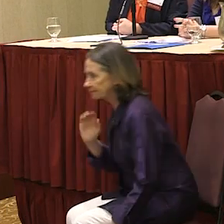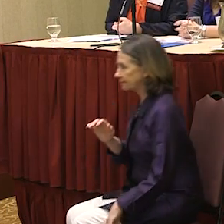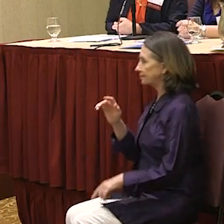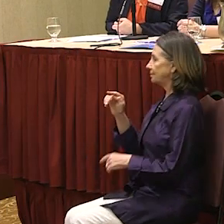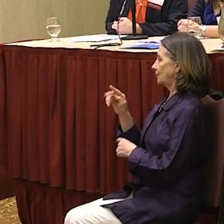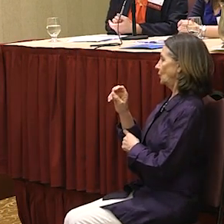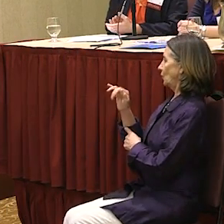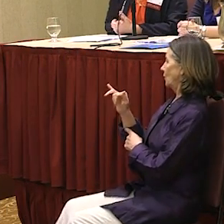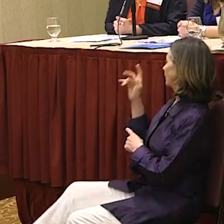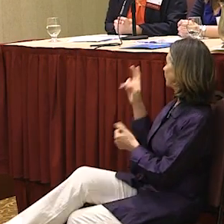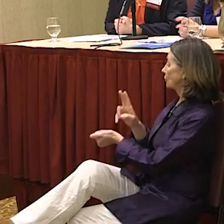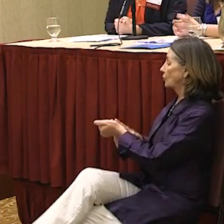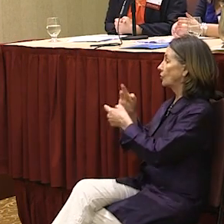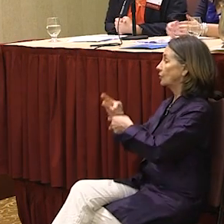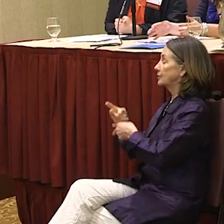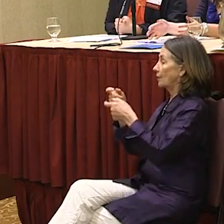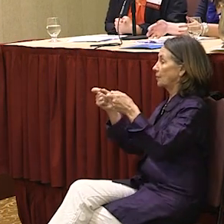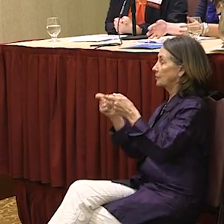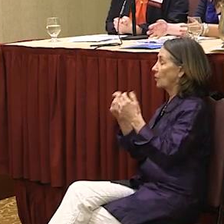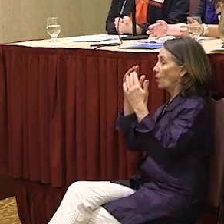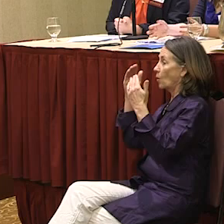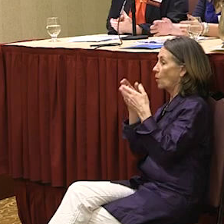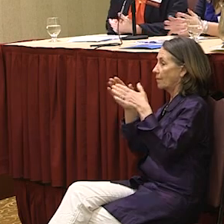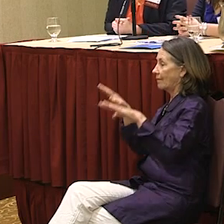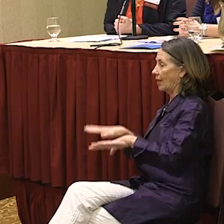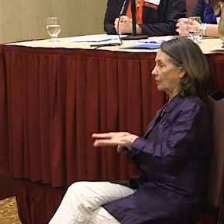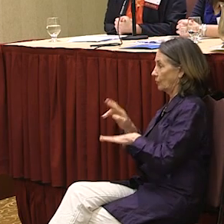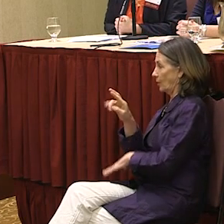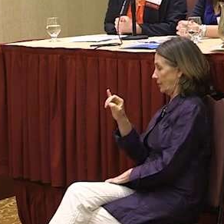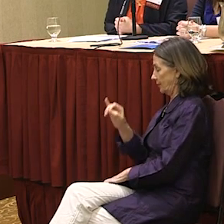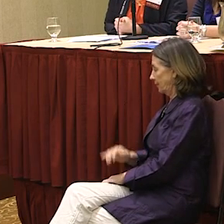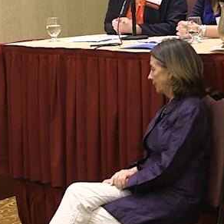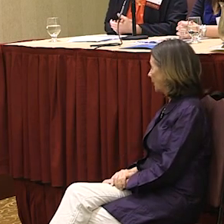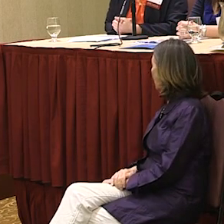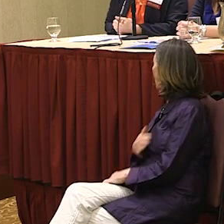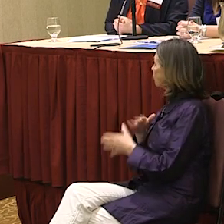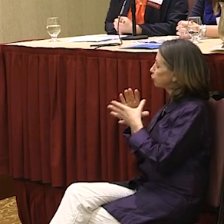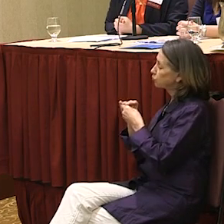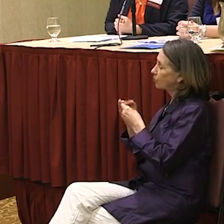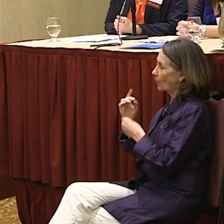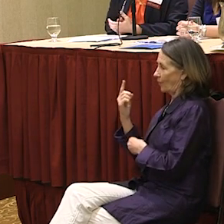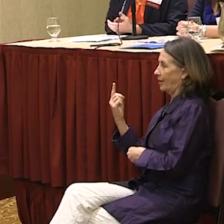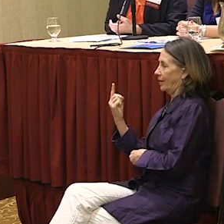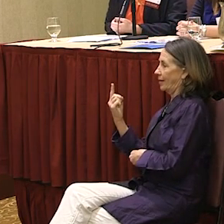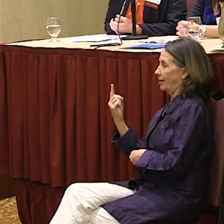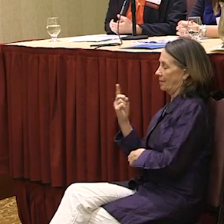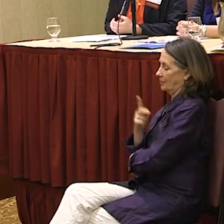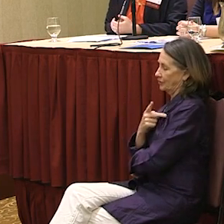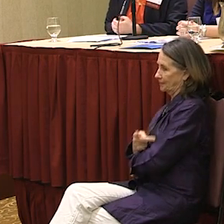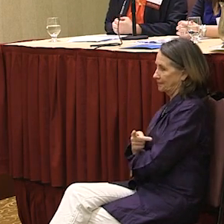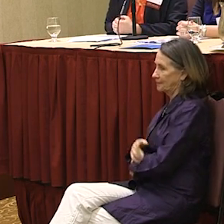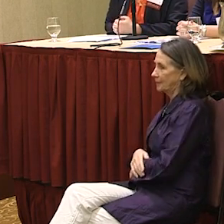care manager at Wood River Health Services in Hope Valley, Rhode Island. And the reason I'm here is just to share a story of one of our